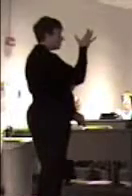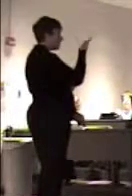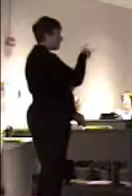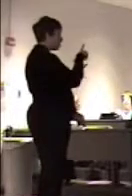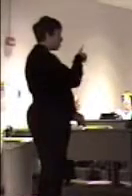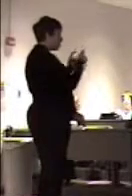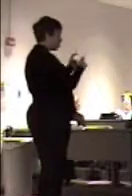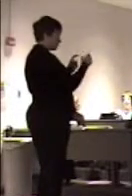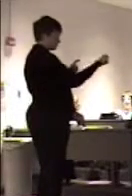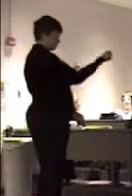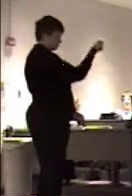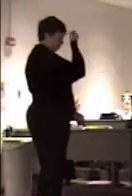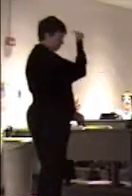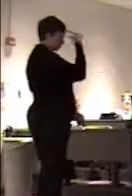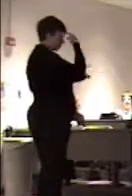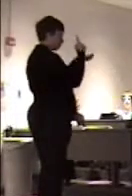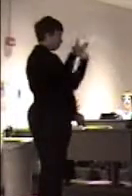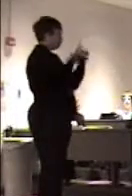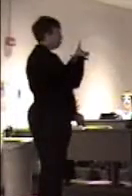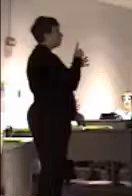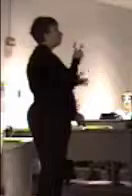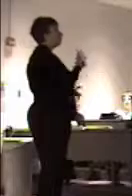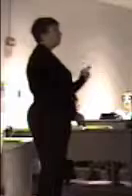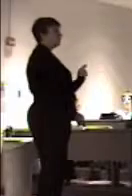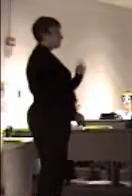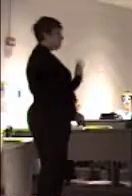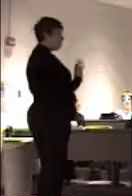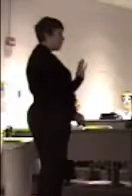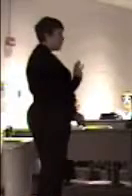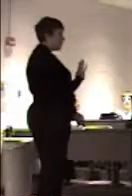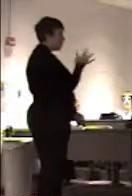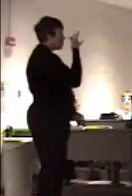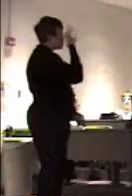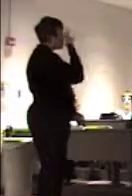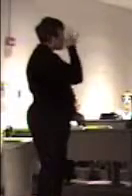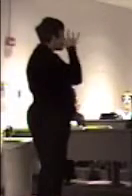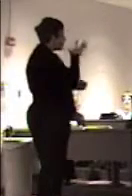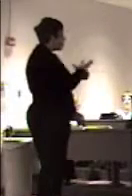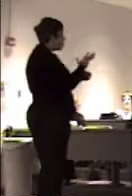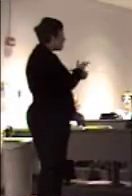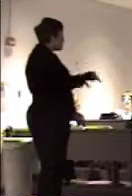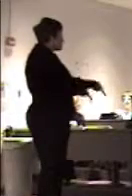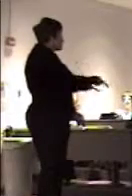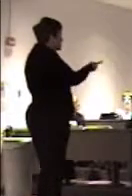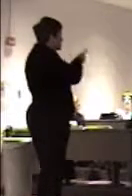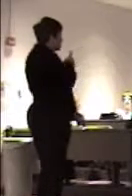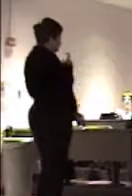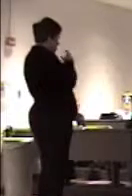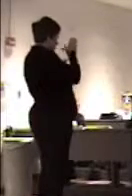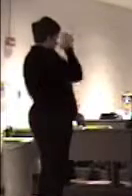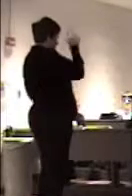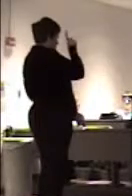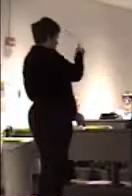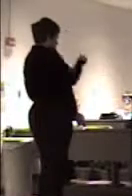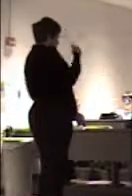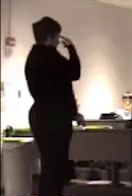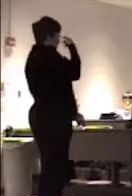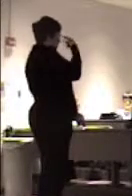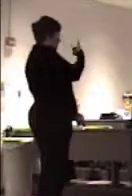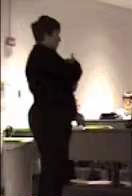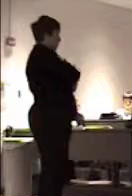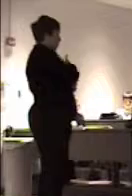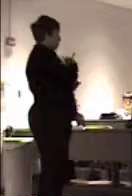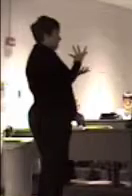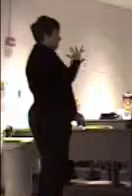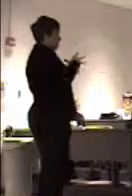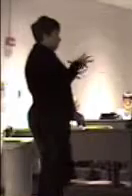to come up with. No, they were smart enough not to give us the concept. We had to come up with that on our own. They didn't